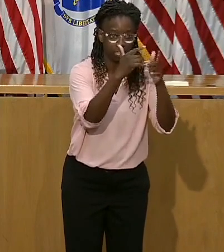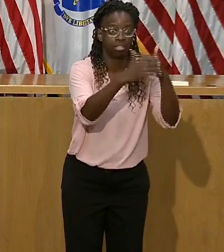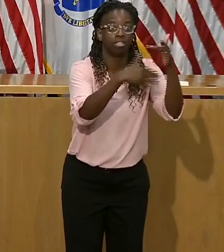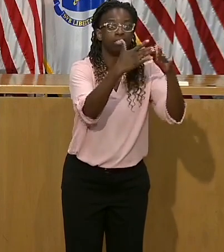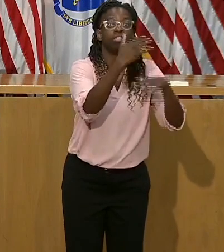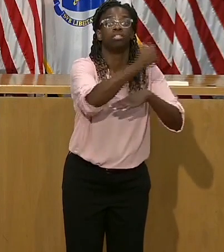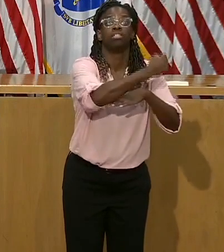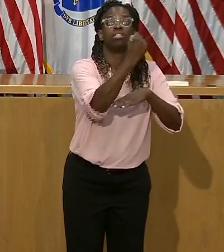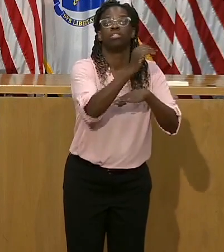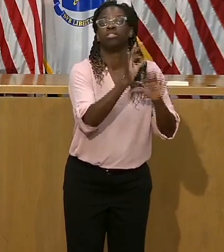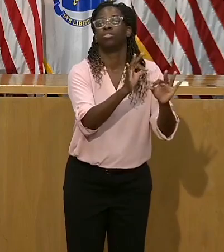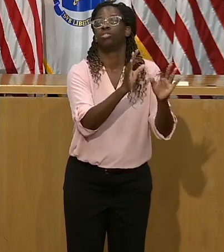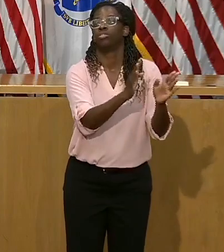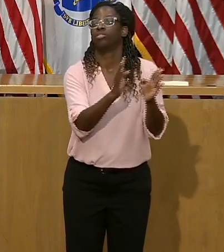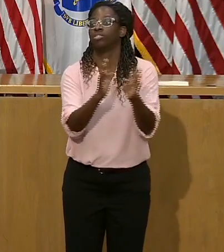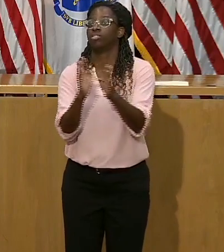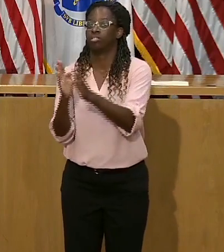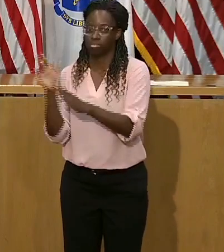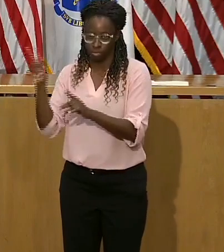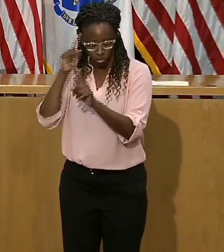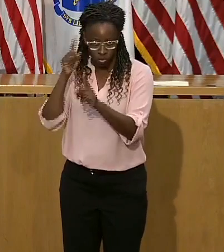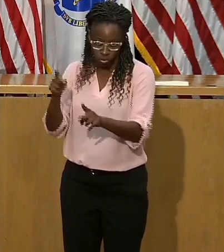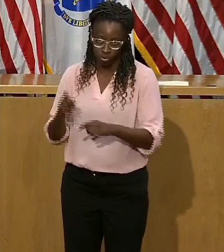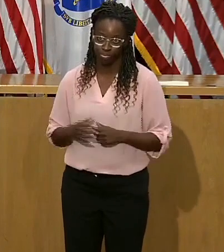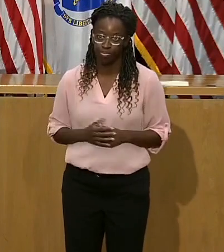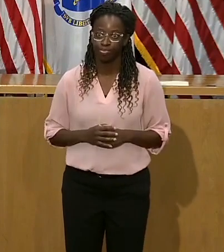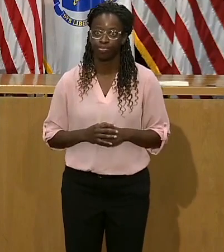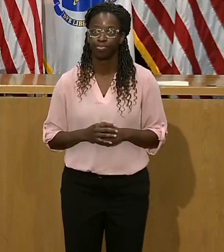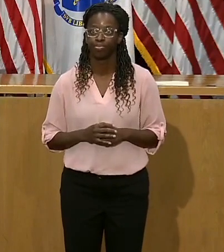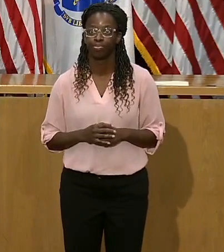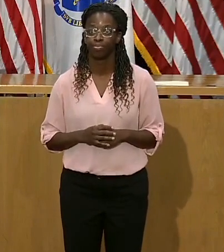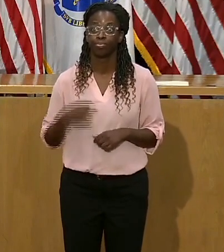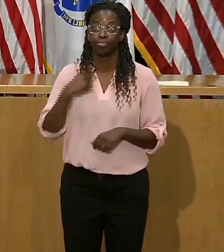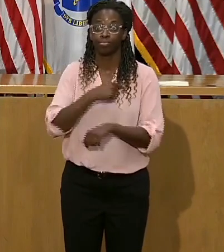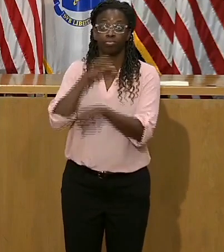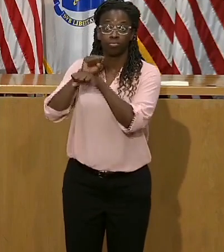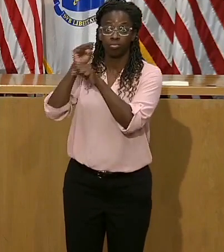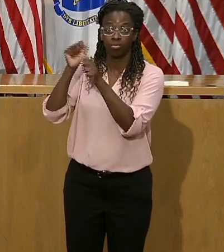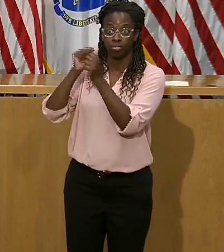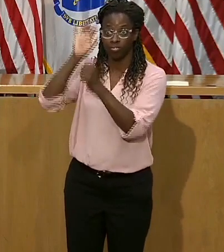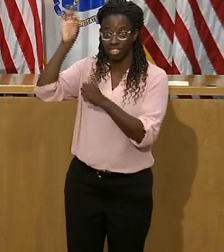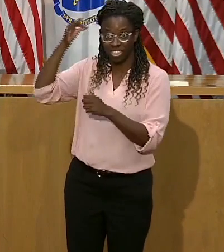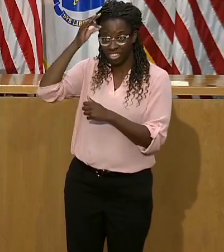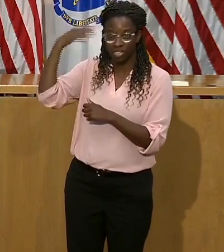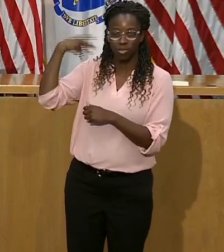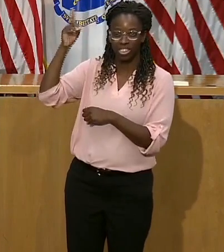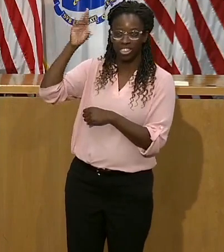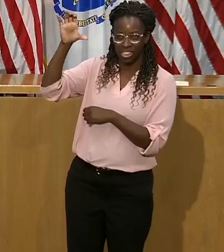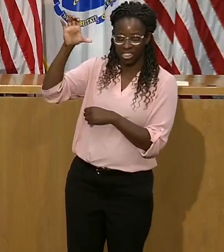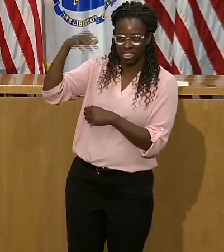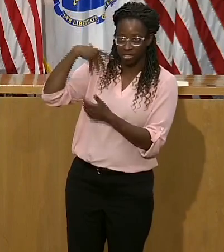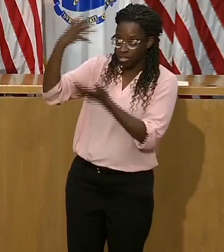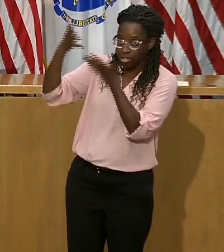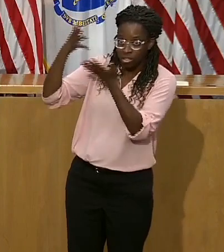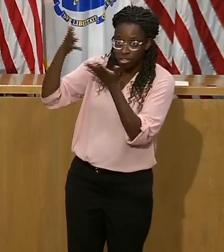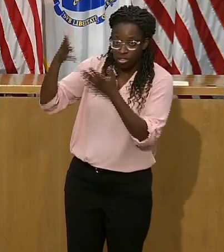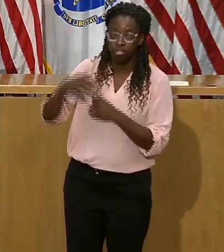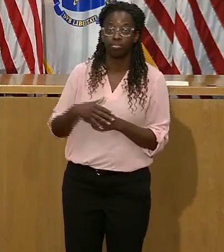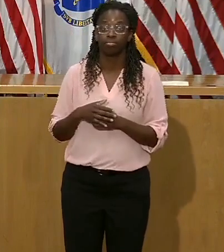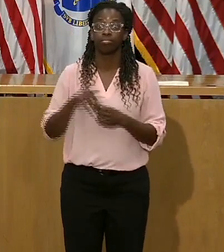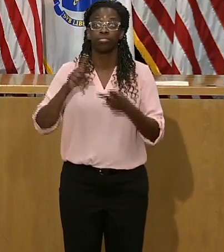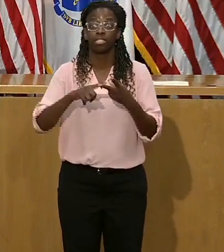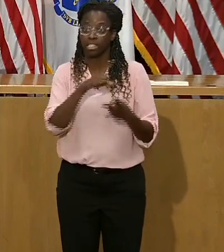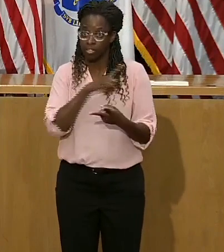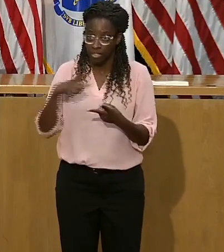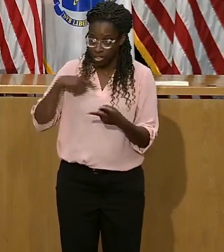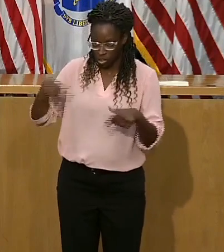close relationships with numerous federal, state, and local partners, including our colleagues in the legislature, and we appreciate and look